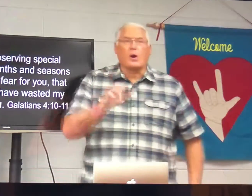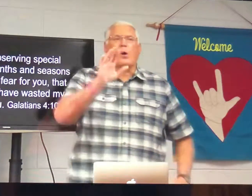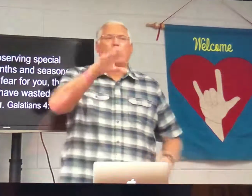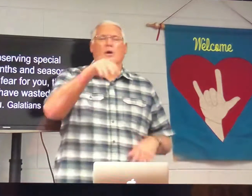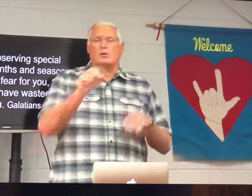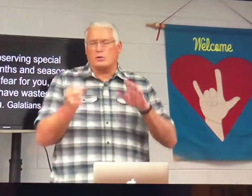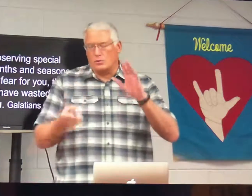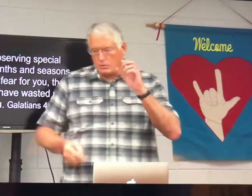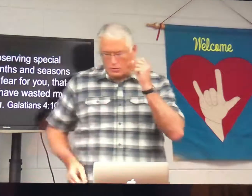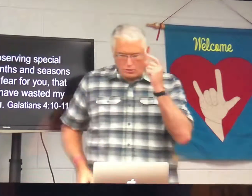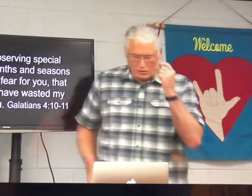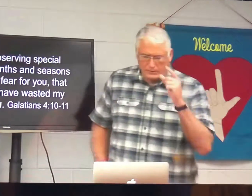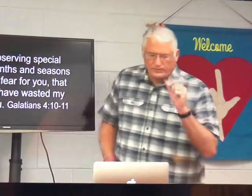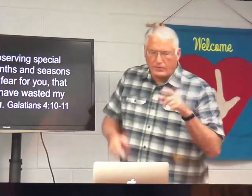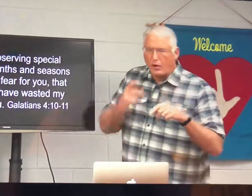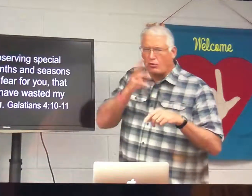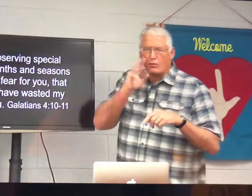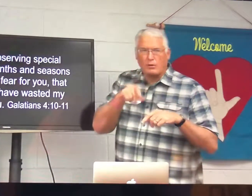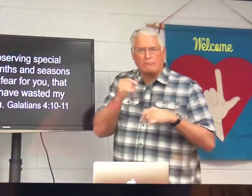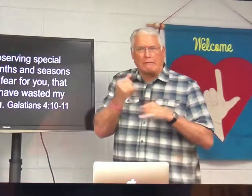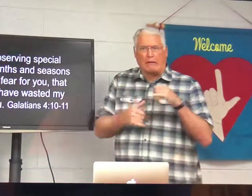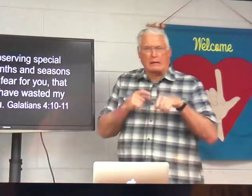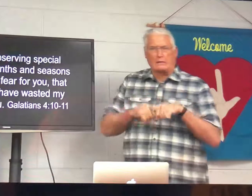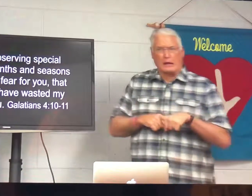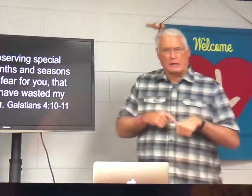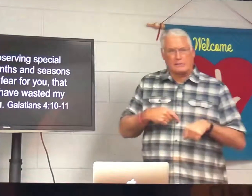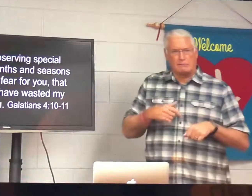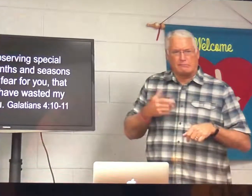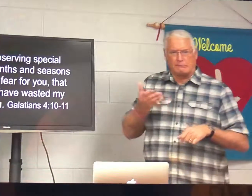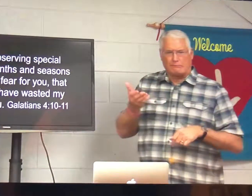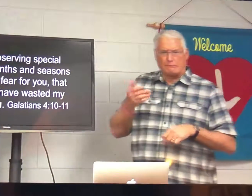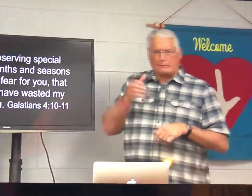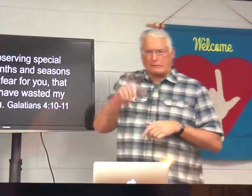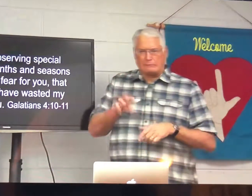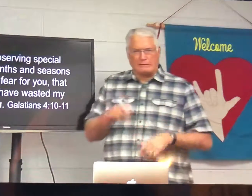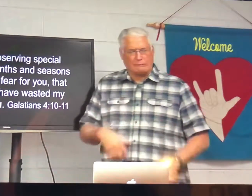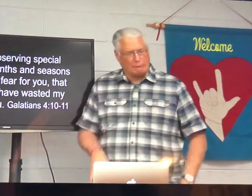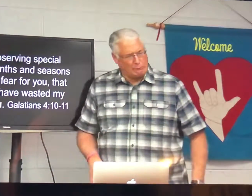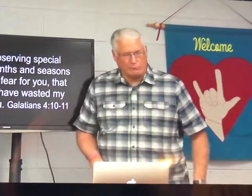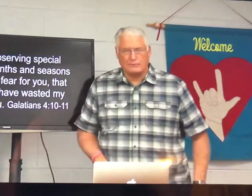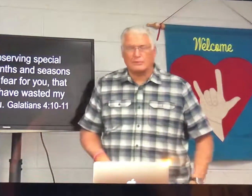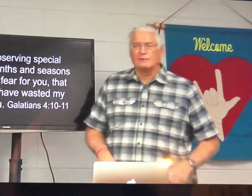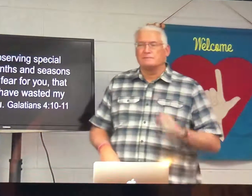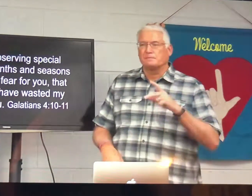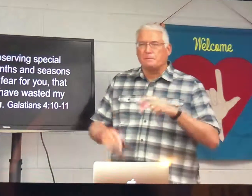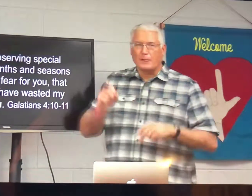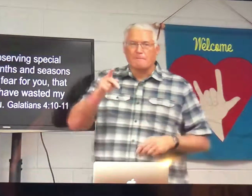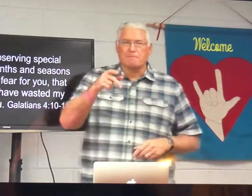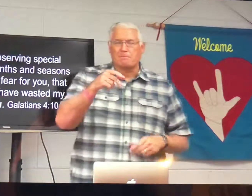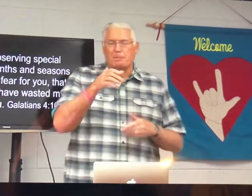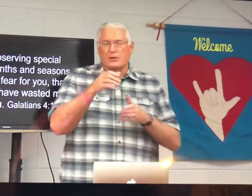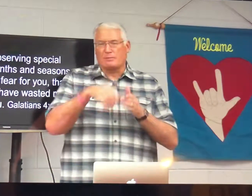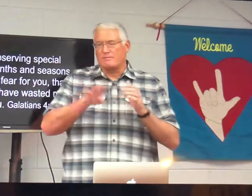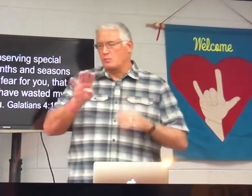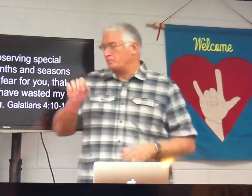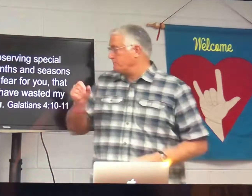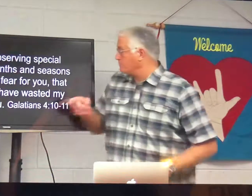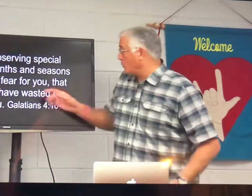A new pitcher in the ball game. It is Jose Alvarez on for the 52nd time. He's been the busiest man around.